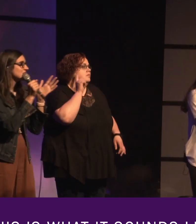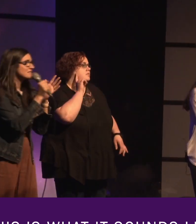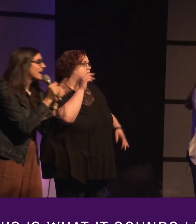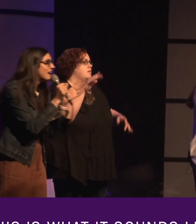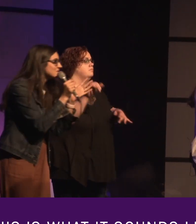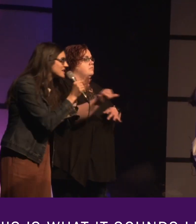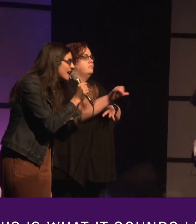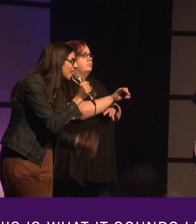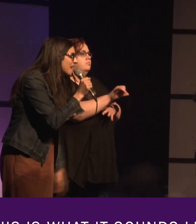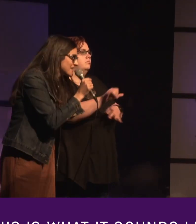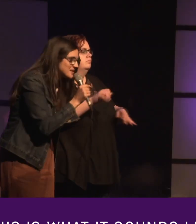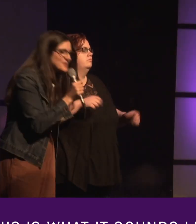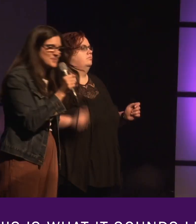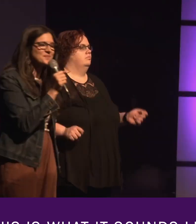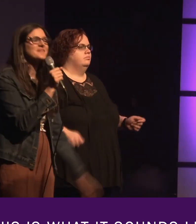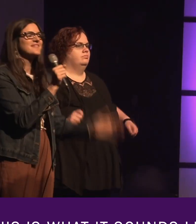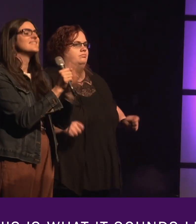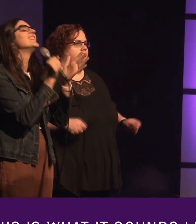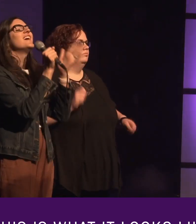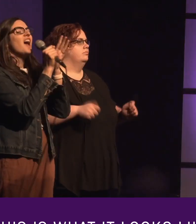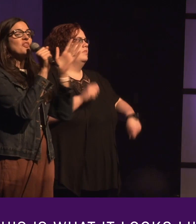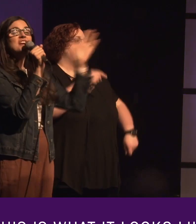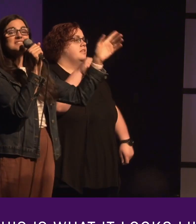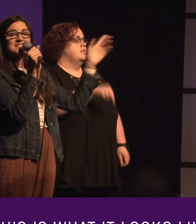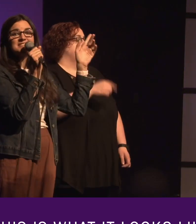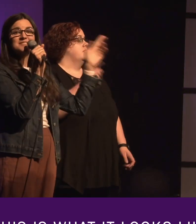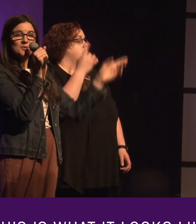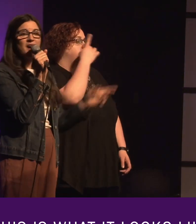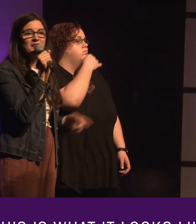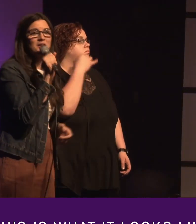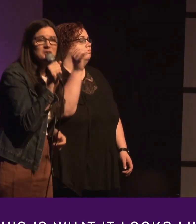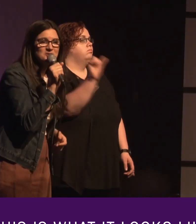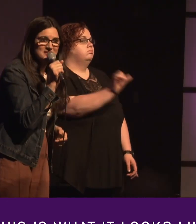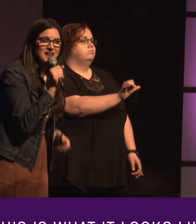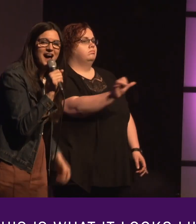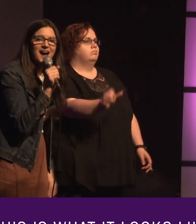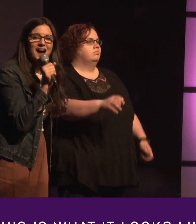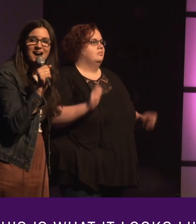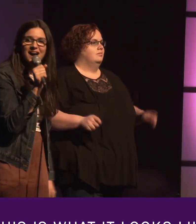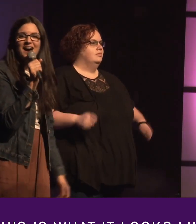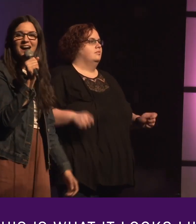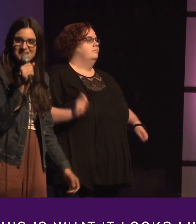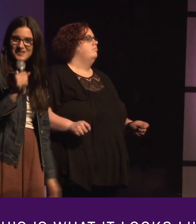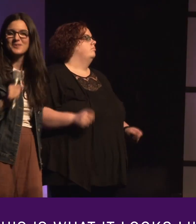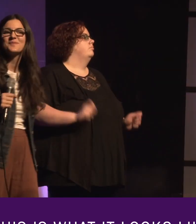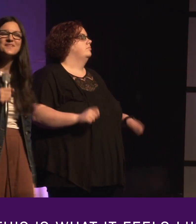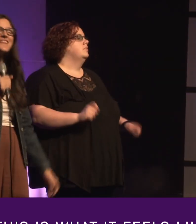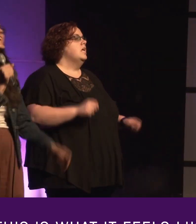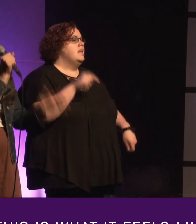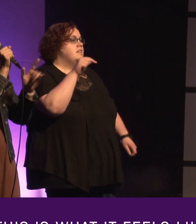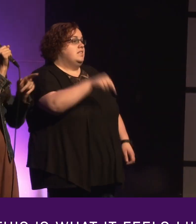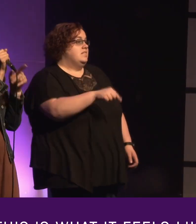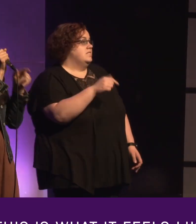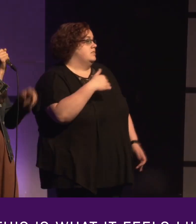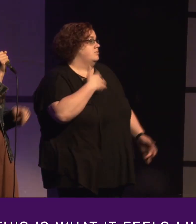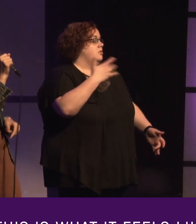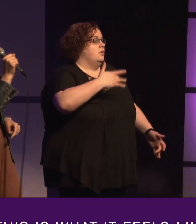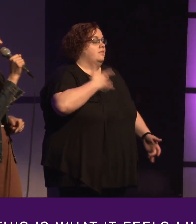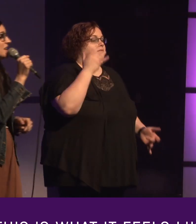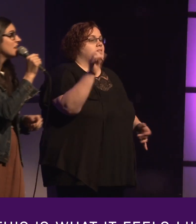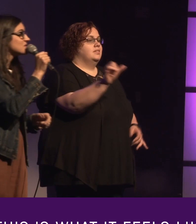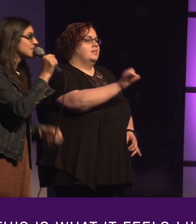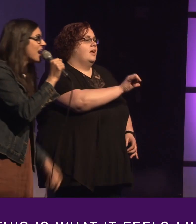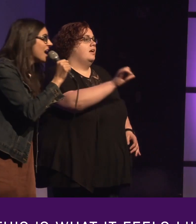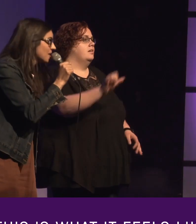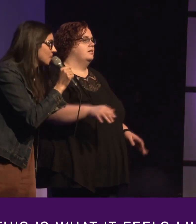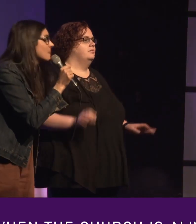This is what it sounds like. This is what it looks like. This is what